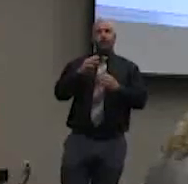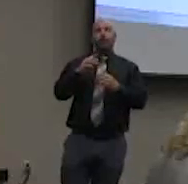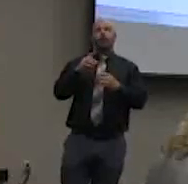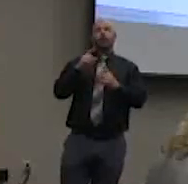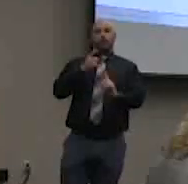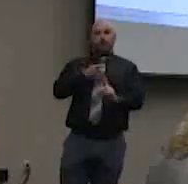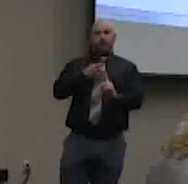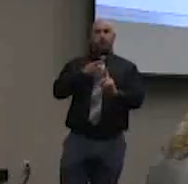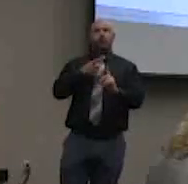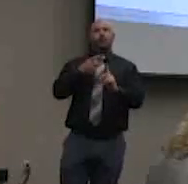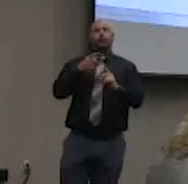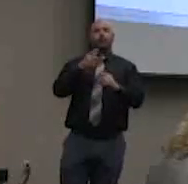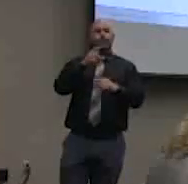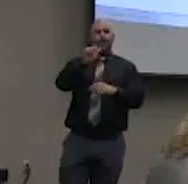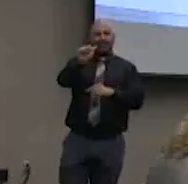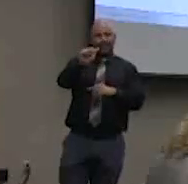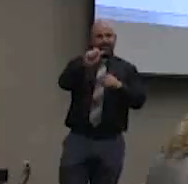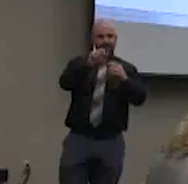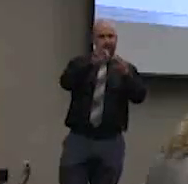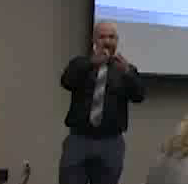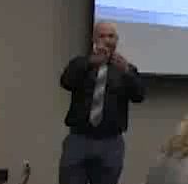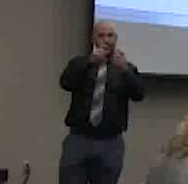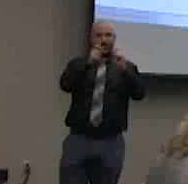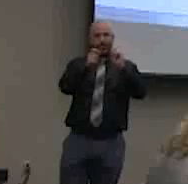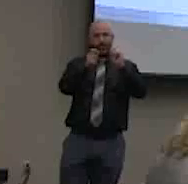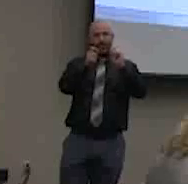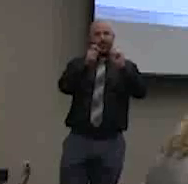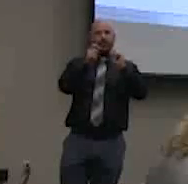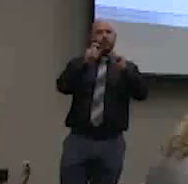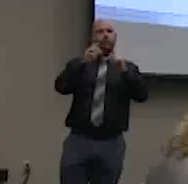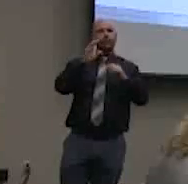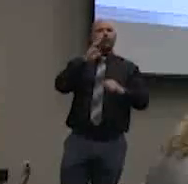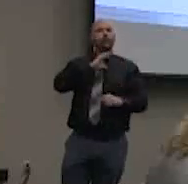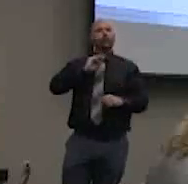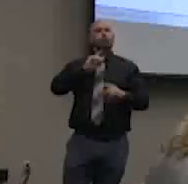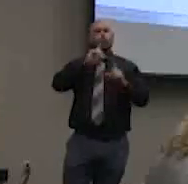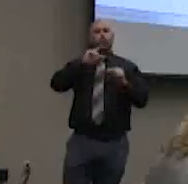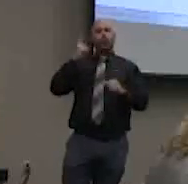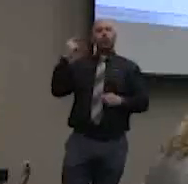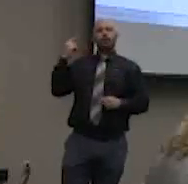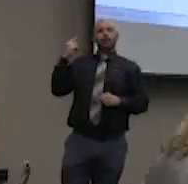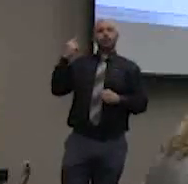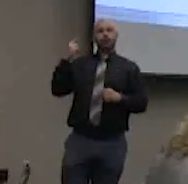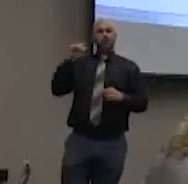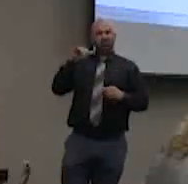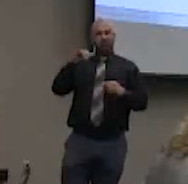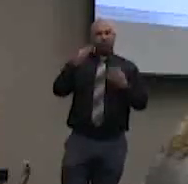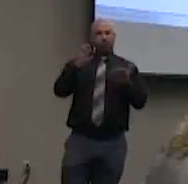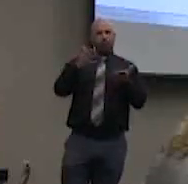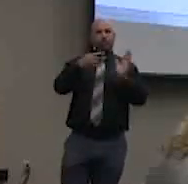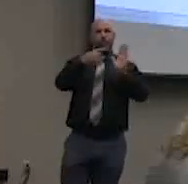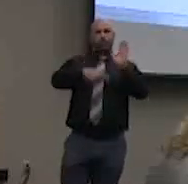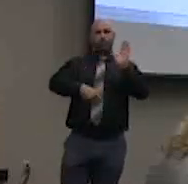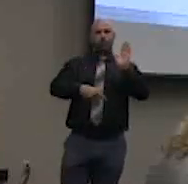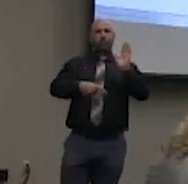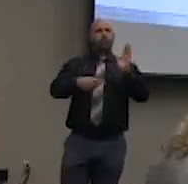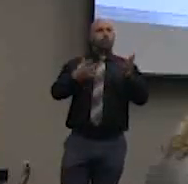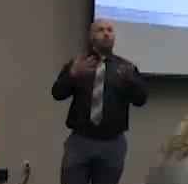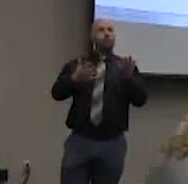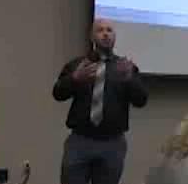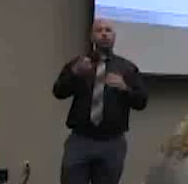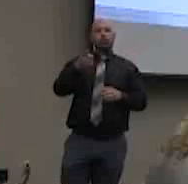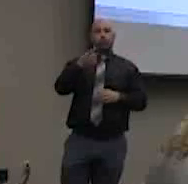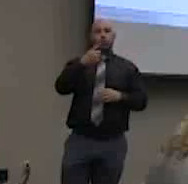the commission report from last year. This commission could decide to say the commission report from last year, LAV3, let's